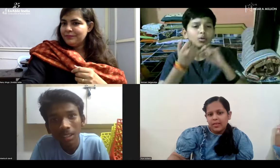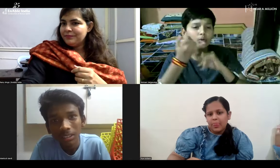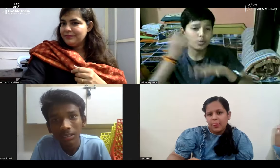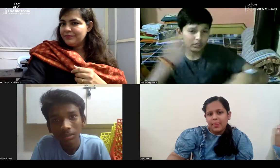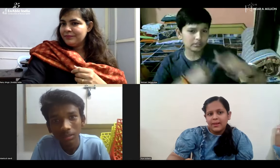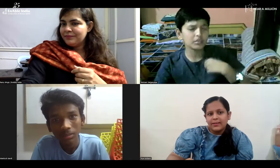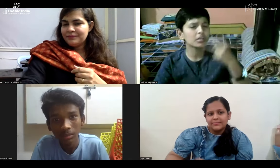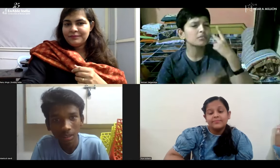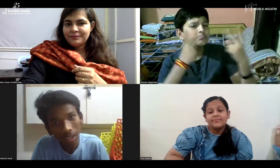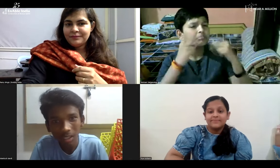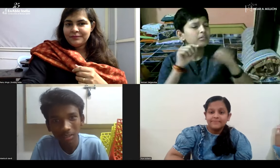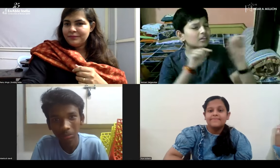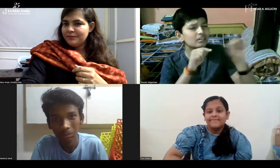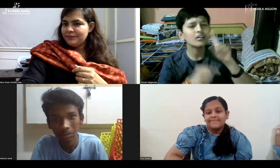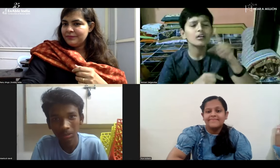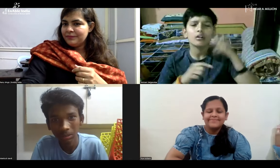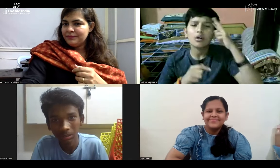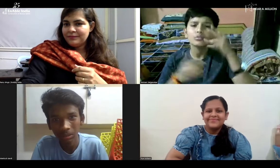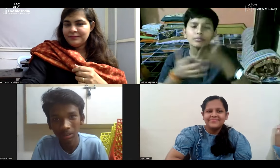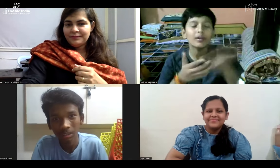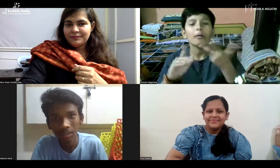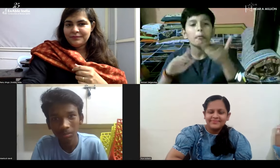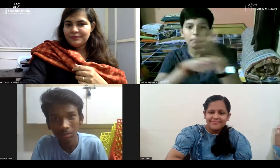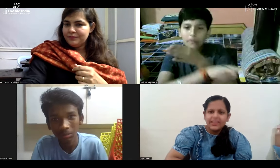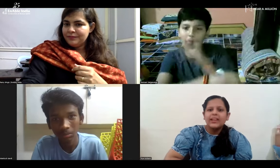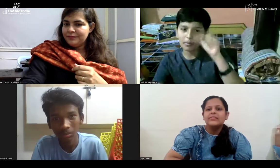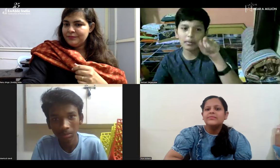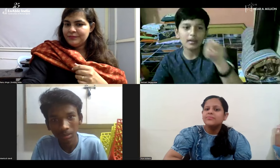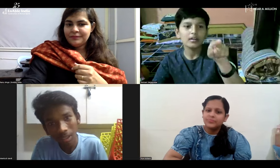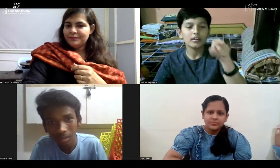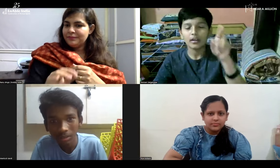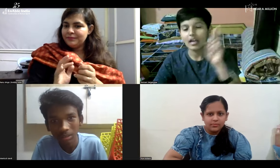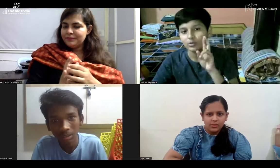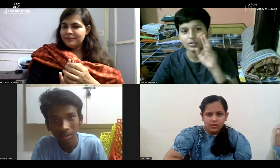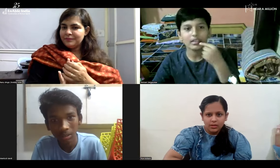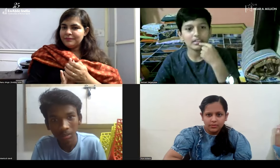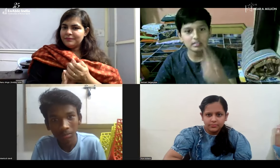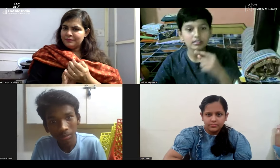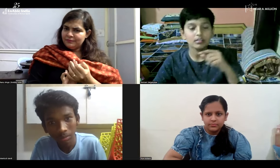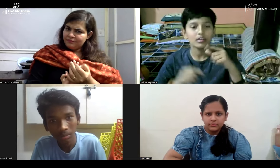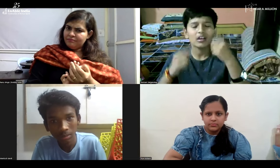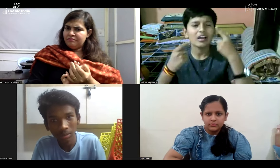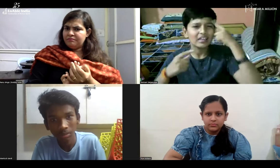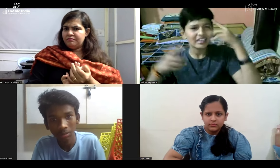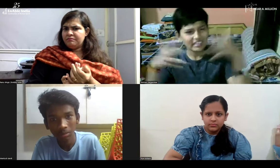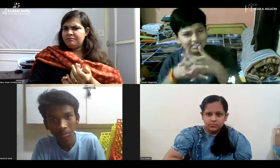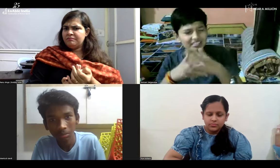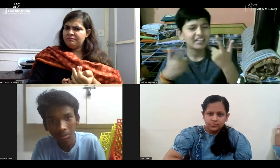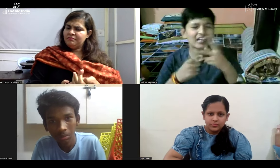successful, and then they will say, oh, we made a stupid mistake, and then later on they will come back to you and ask you, hey, can you support us?